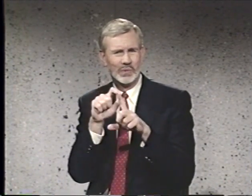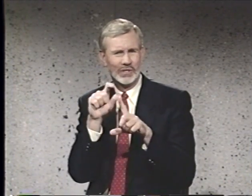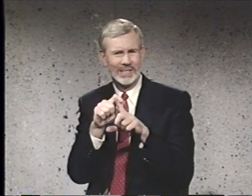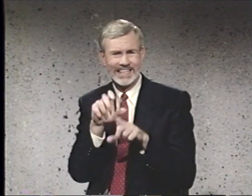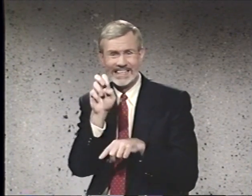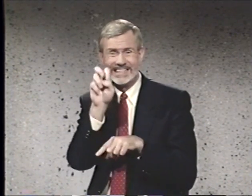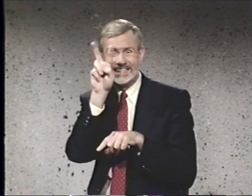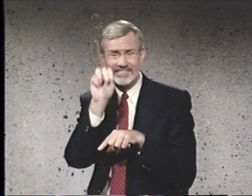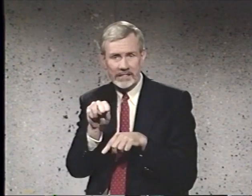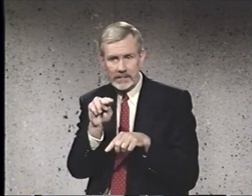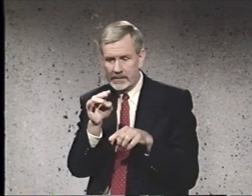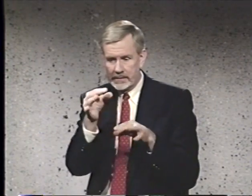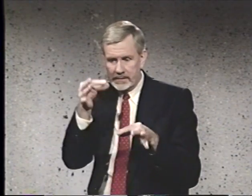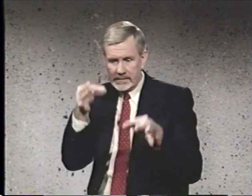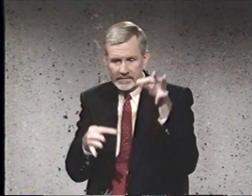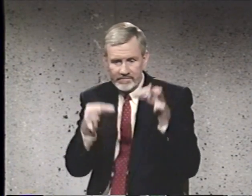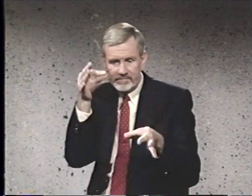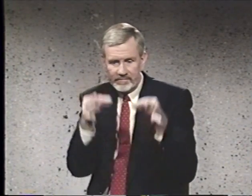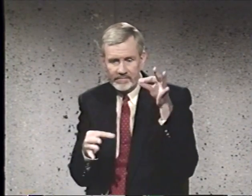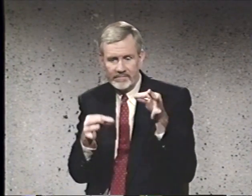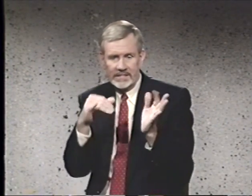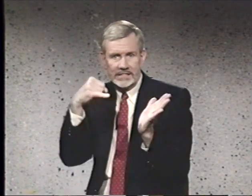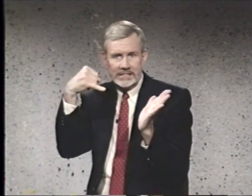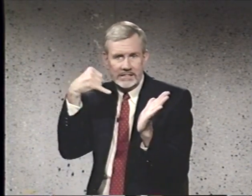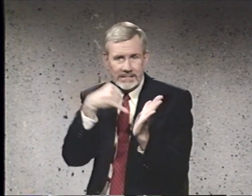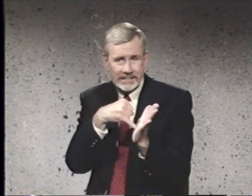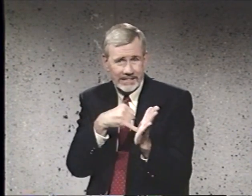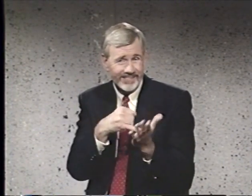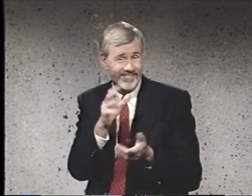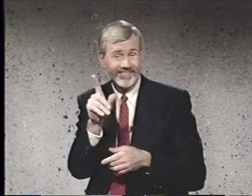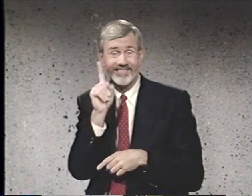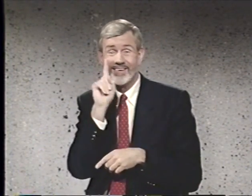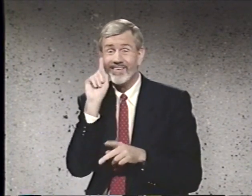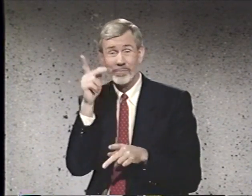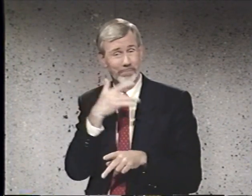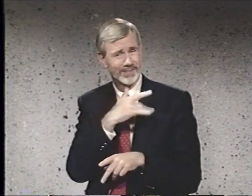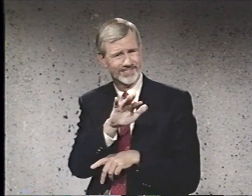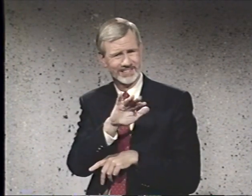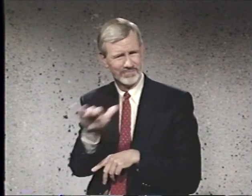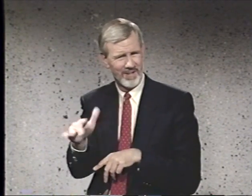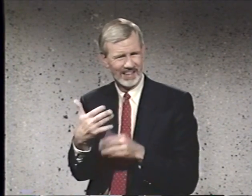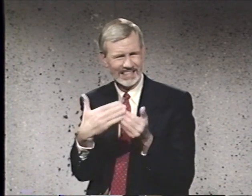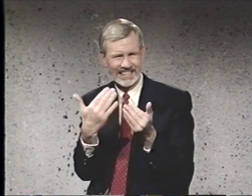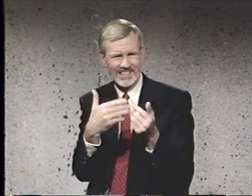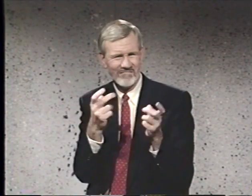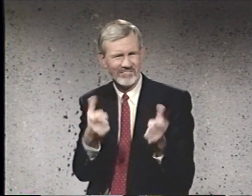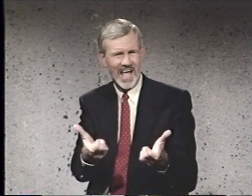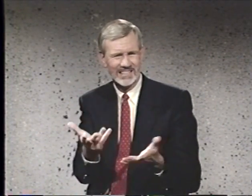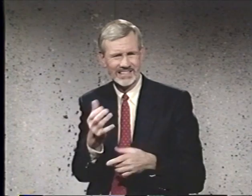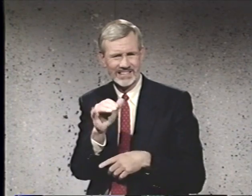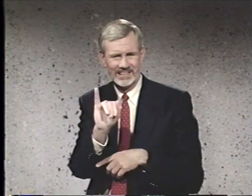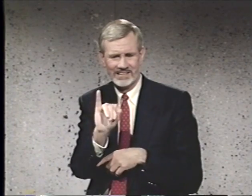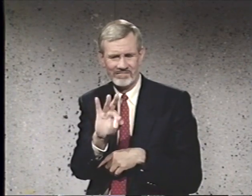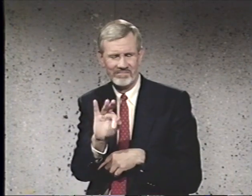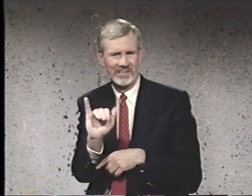word, even little ones like if and it. Deaf people just spell them. It's faster and